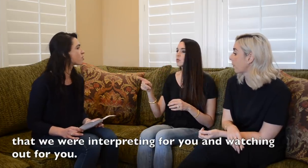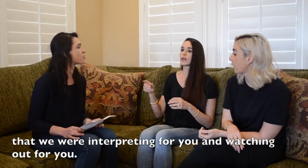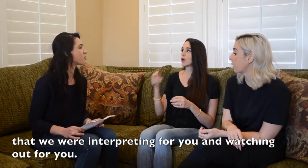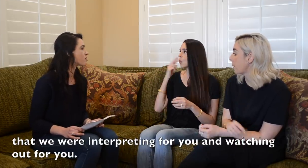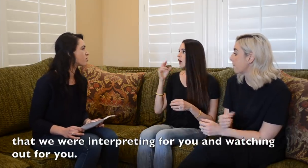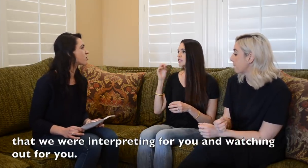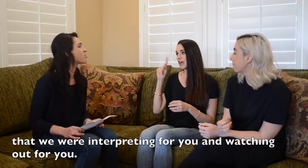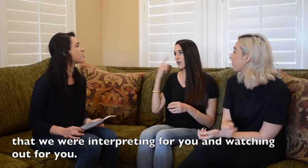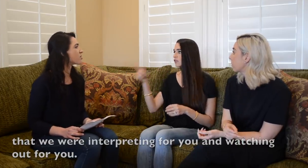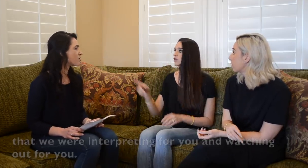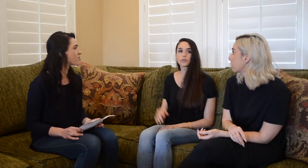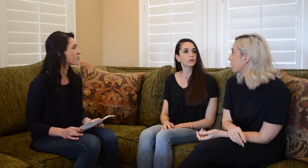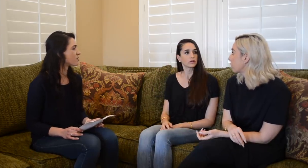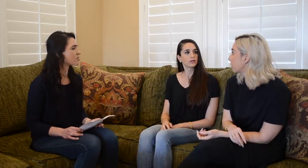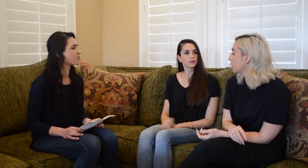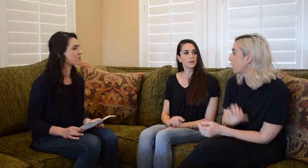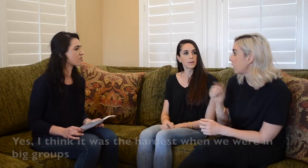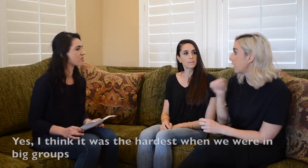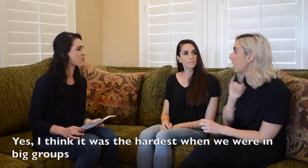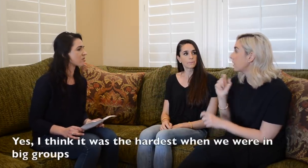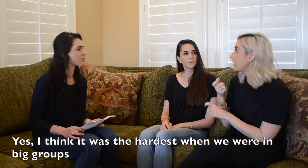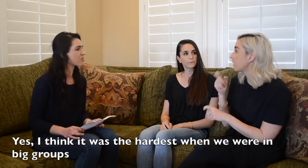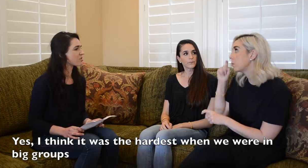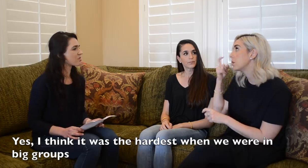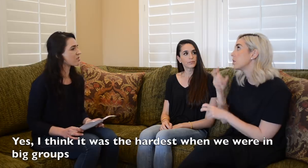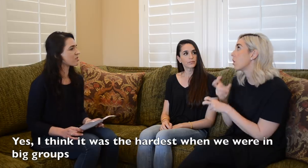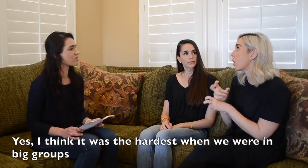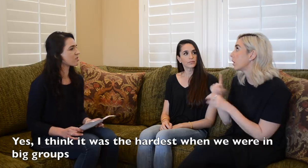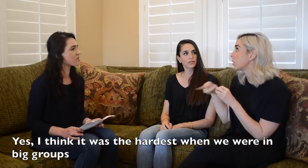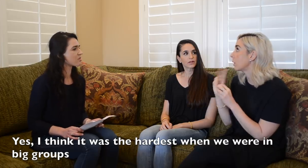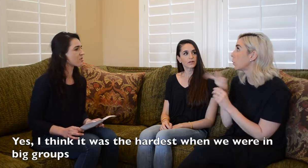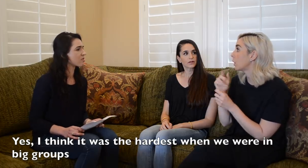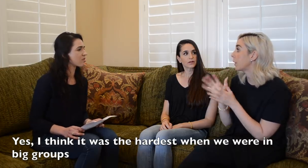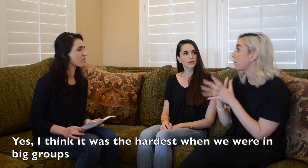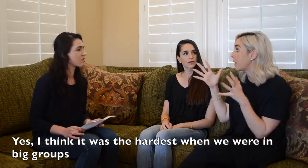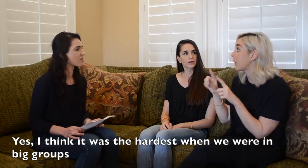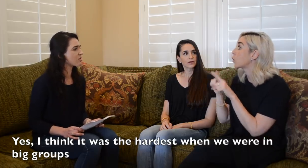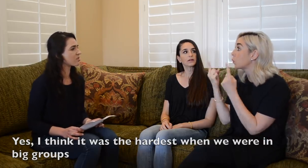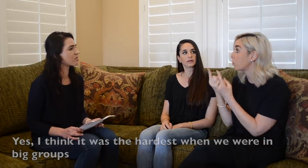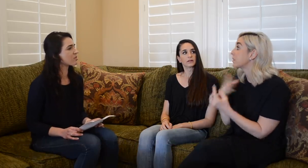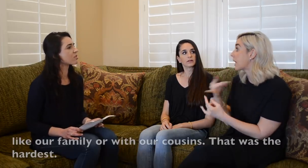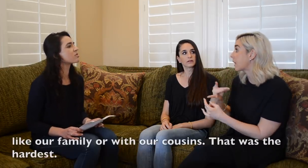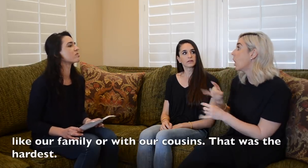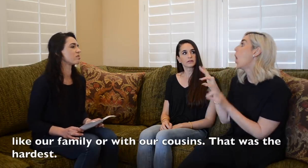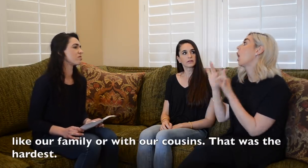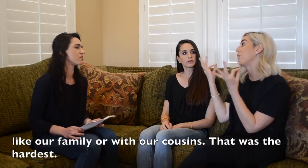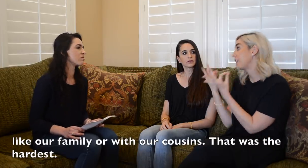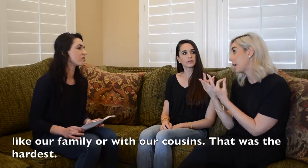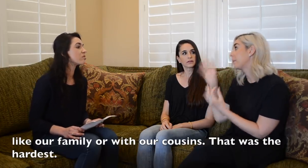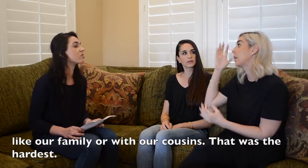and watching out for you. Yeah, I think it was the hardest when we're in big groups like our family and with